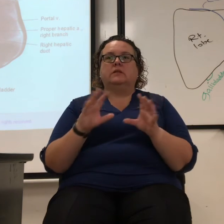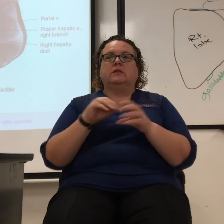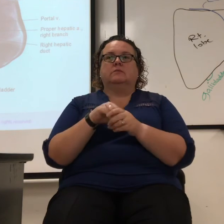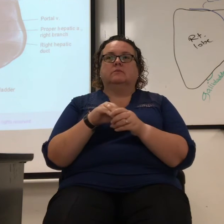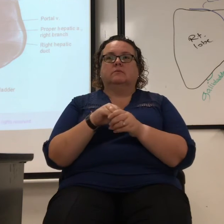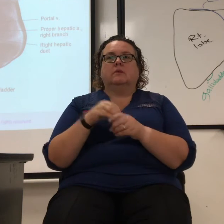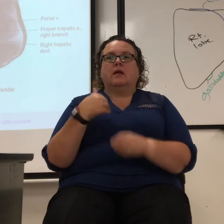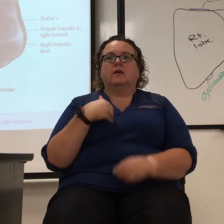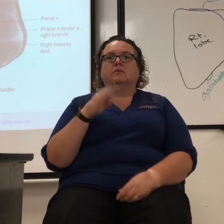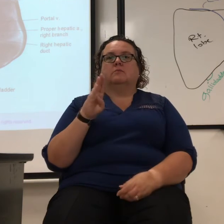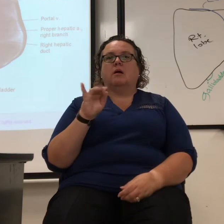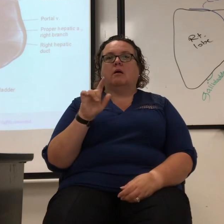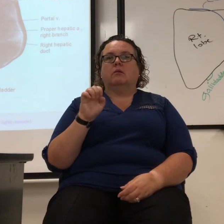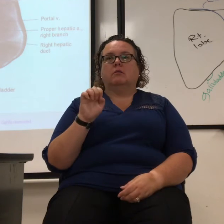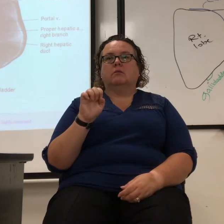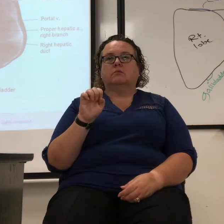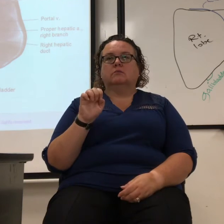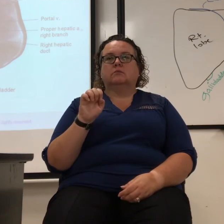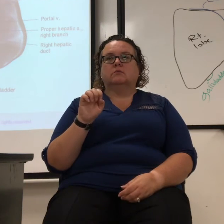gallbladder.